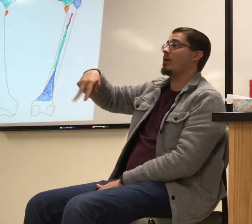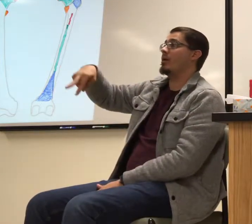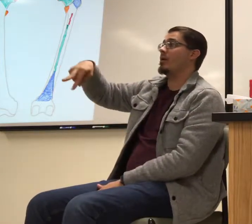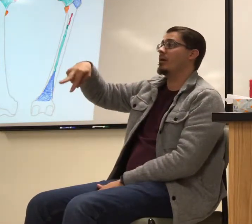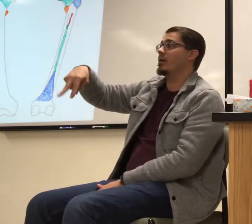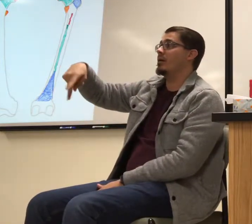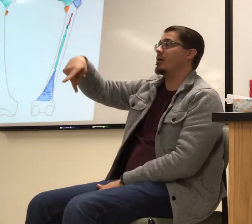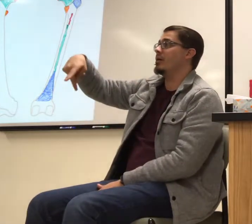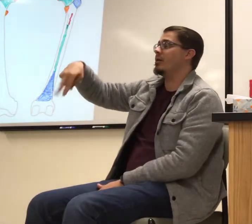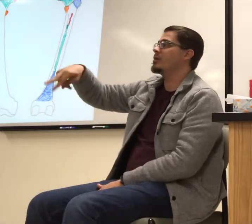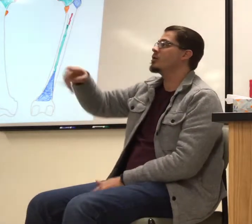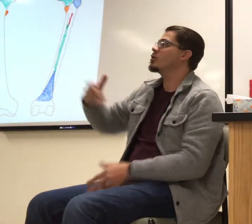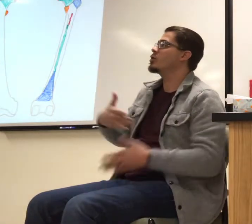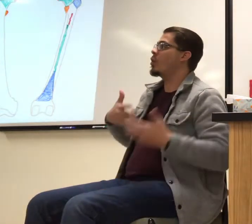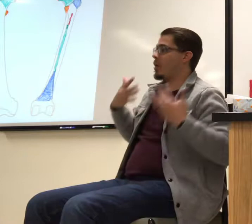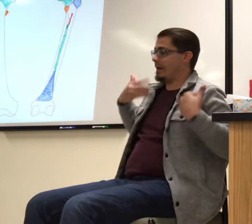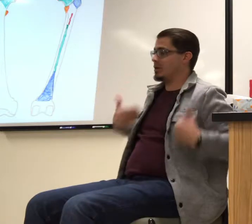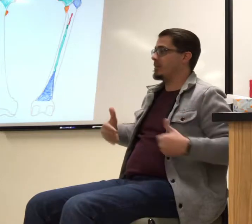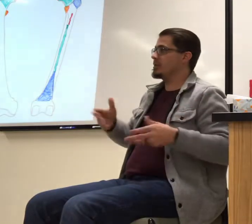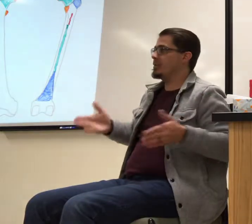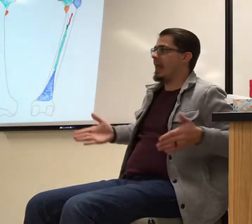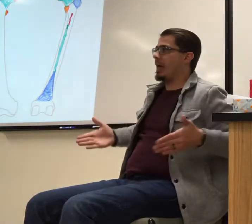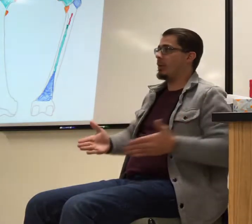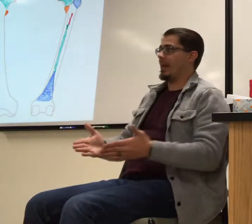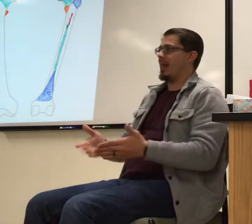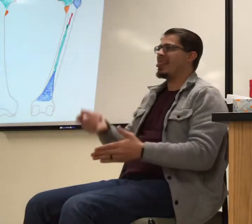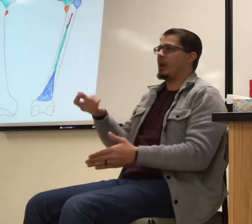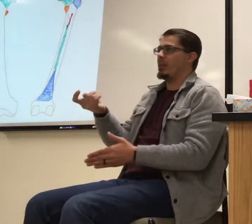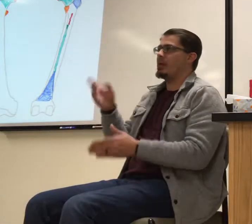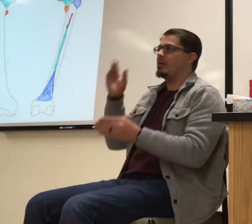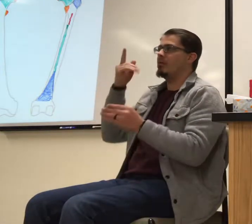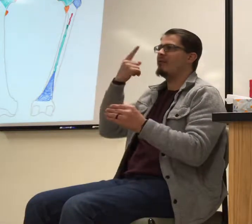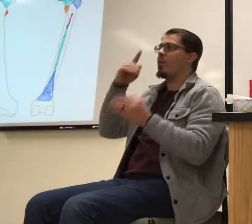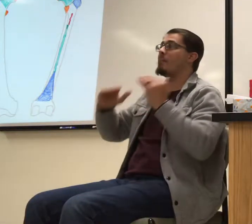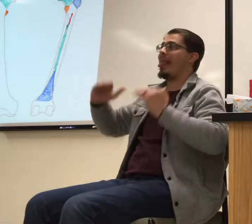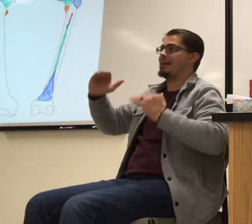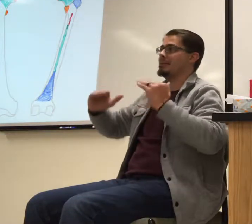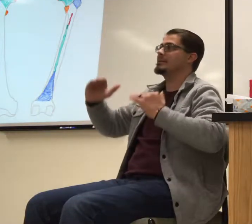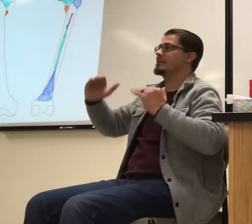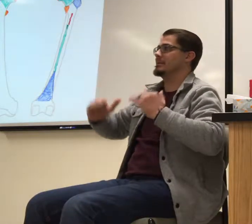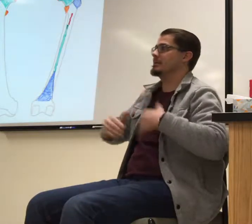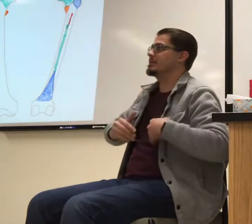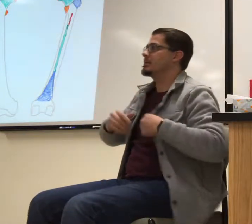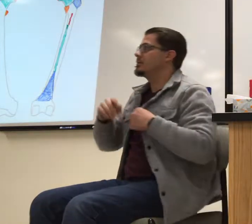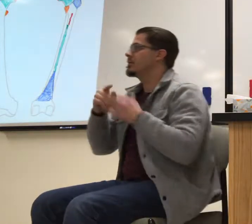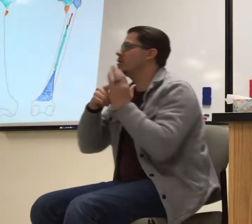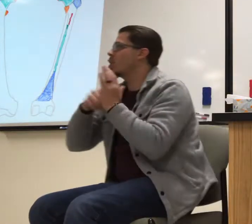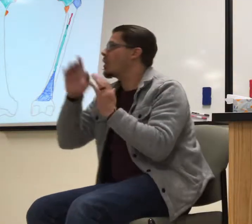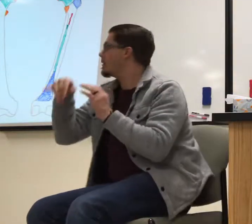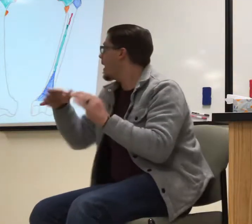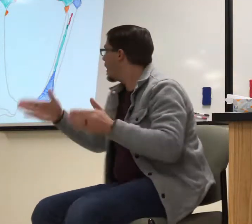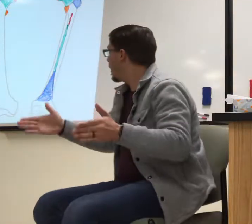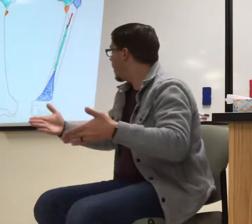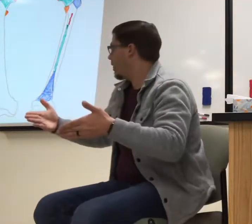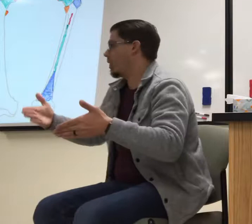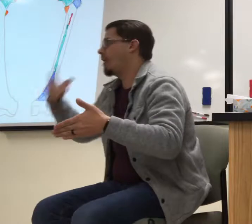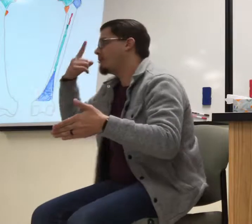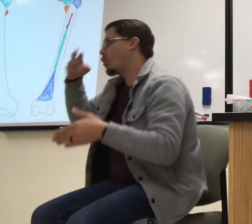your extremities have to be angled in a little bit. So they're kind of illustrated like that for a reason.